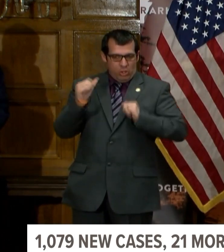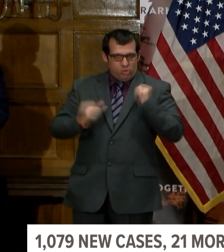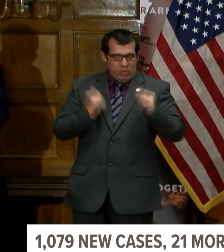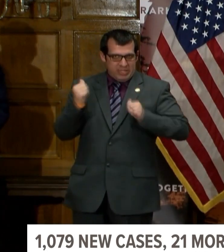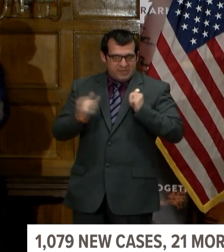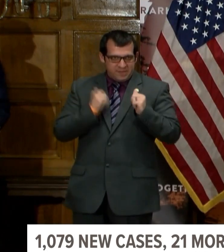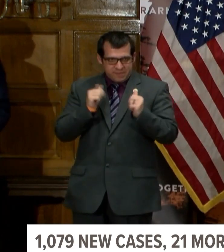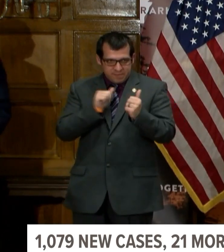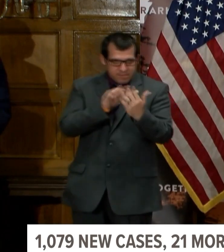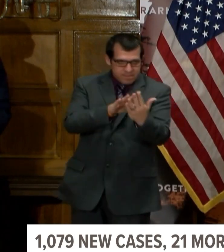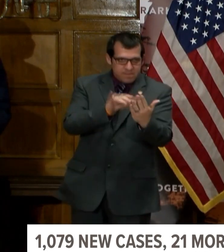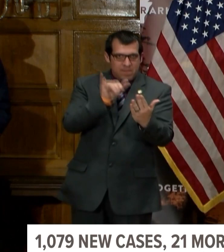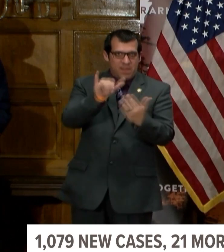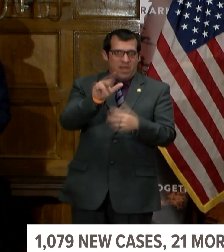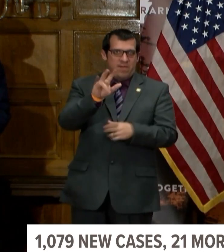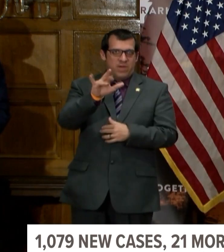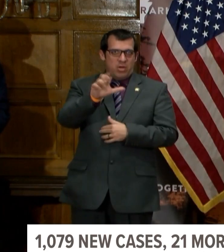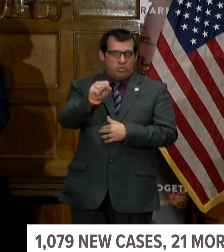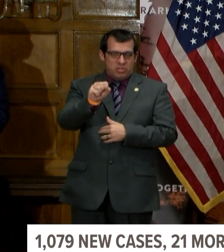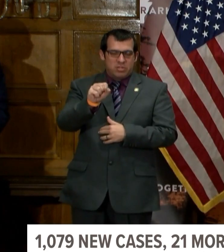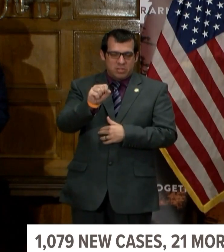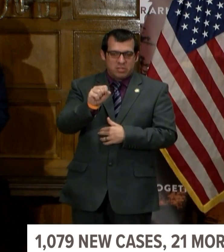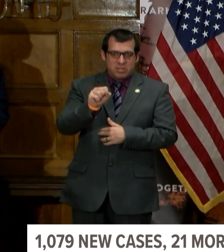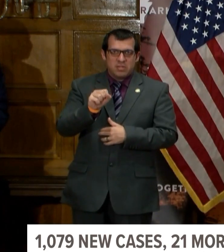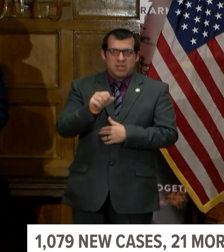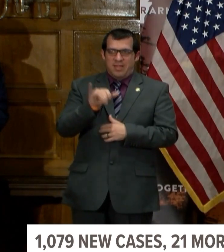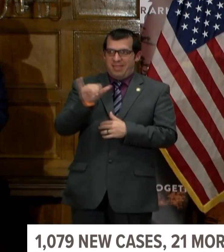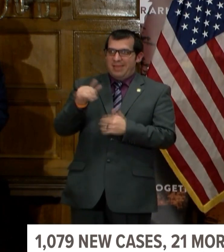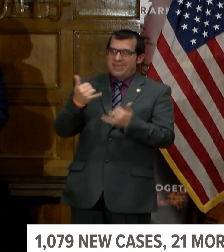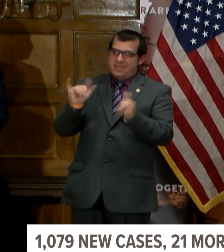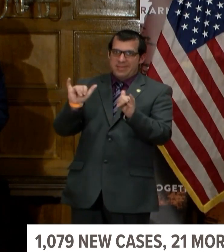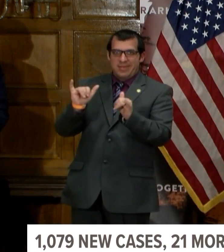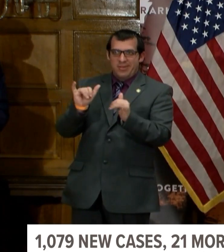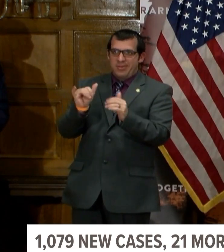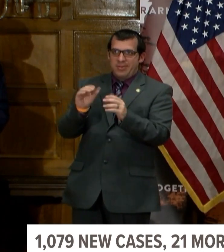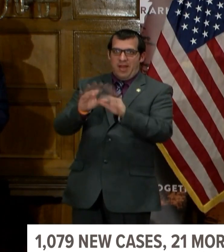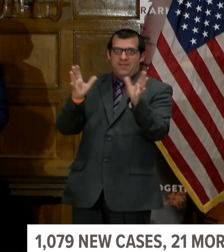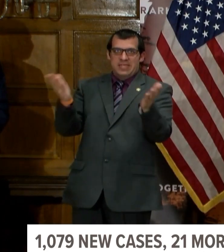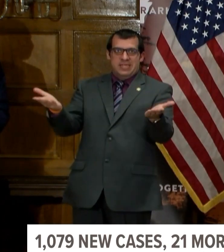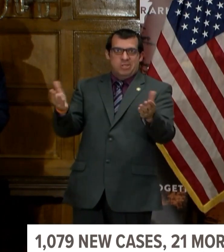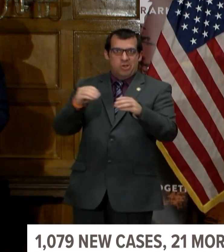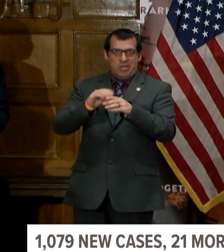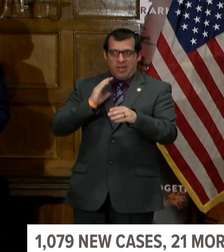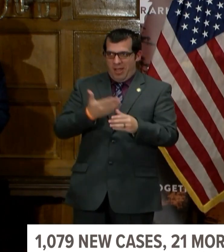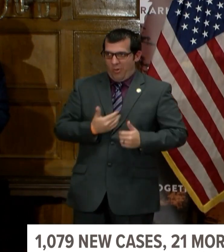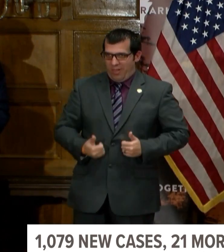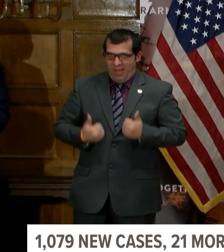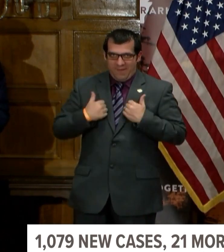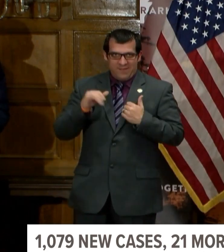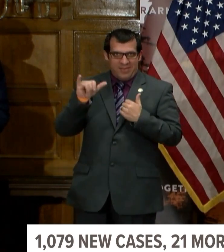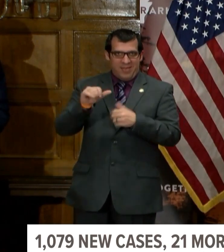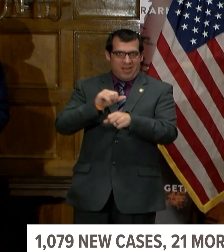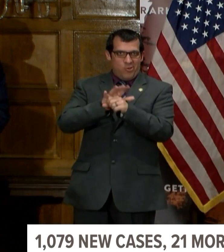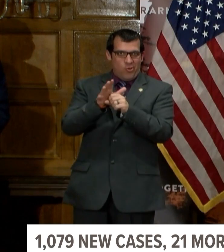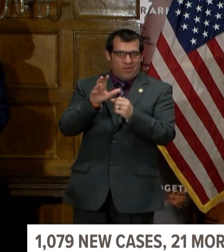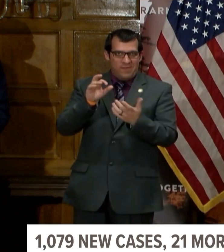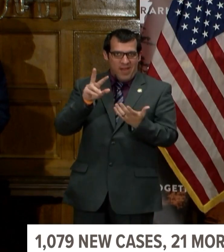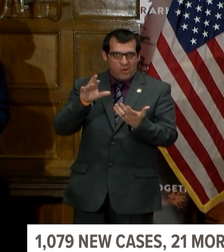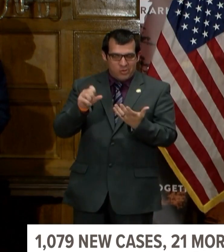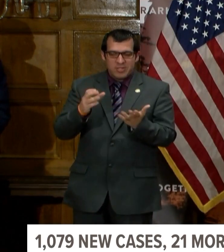virus, and as it continues to be a presence in our lives. The test will be allocated as